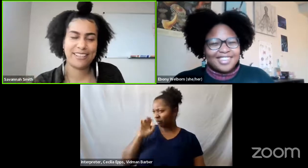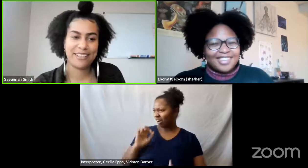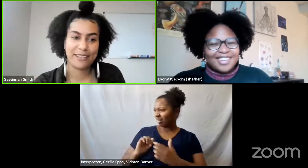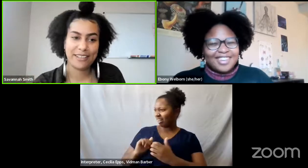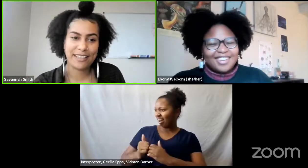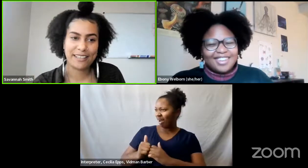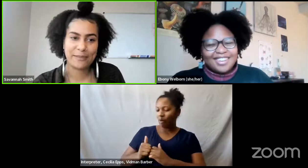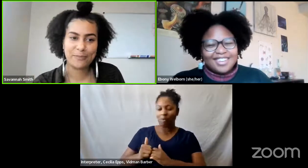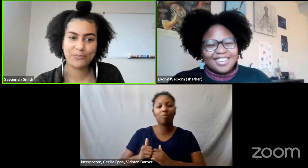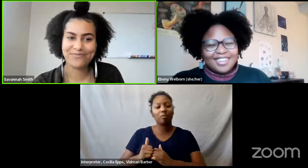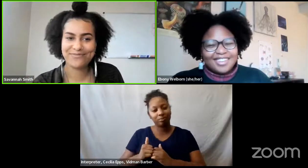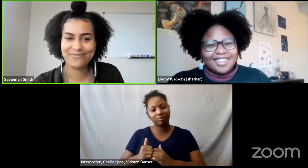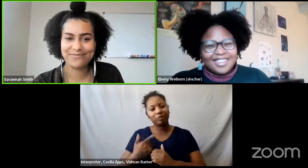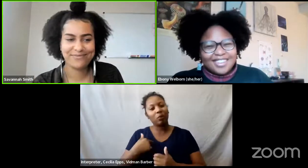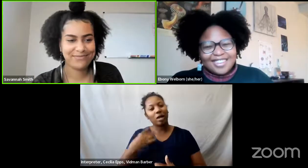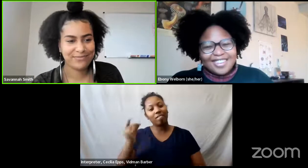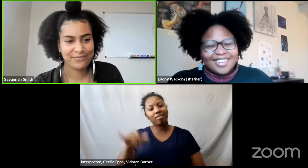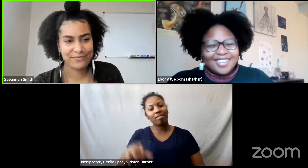So I liked it.